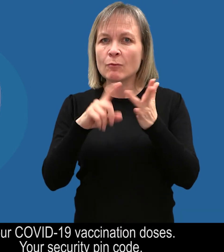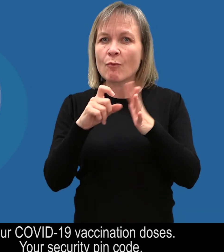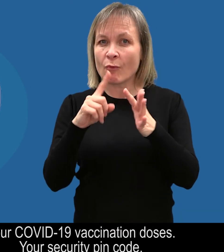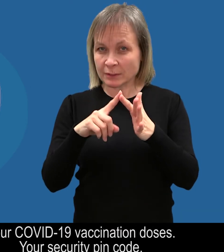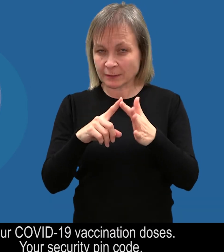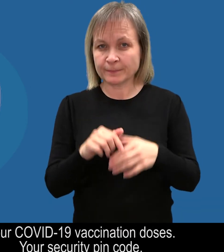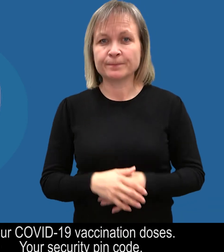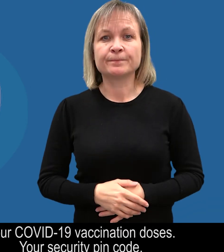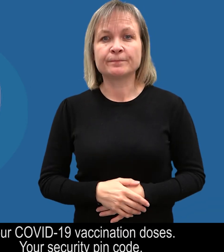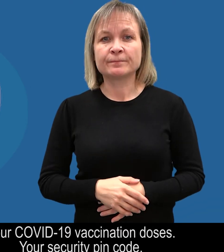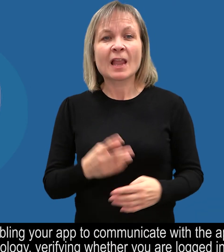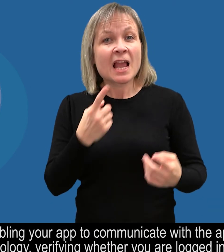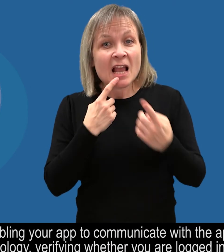your security PIN code,